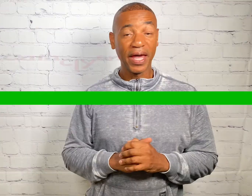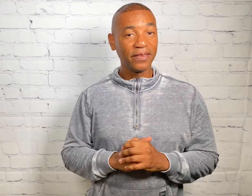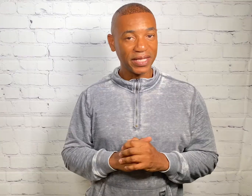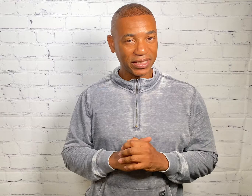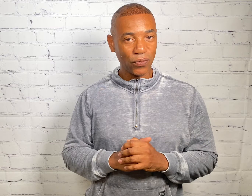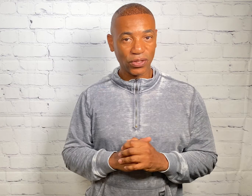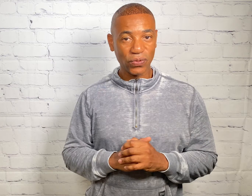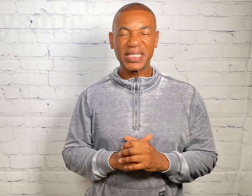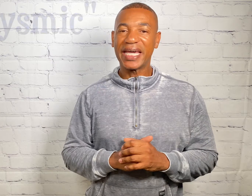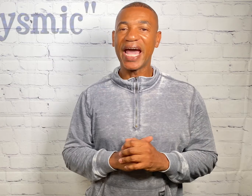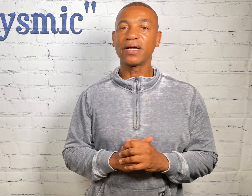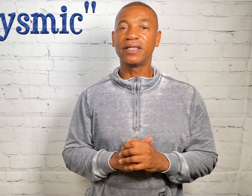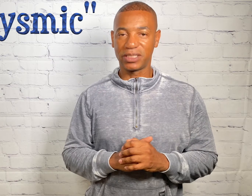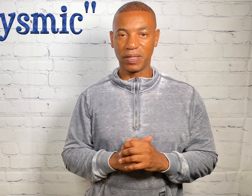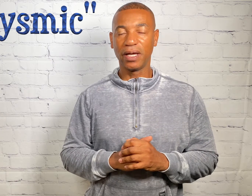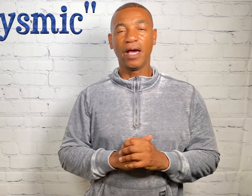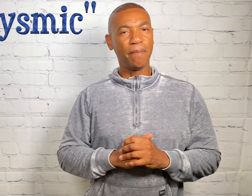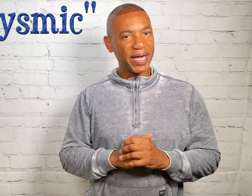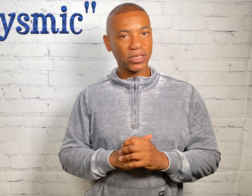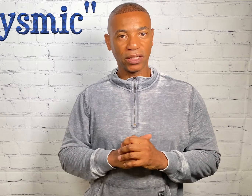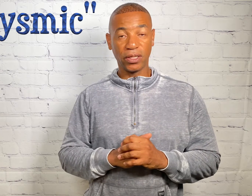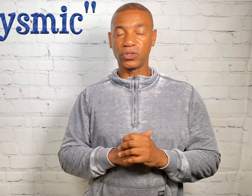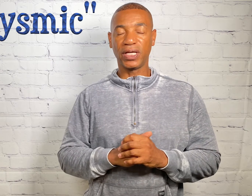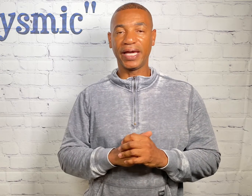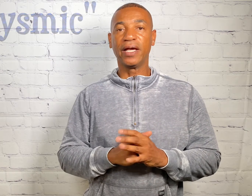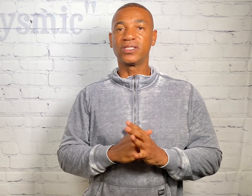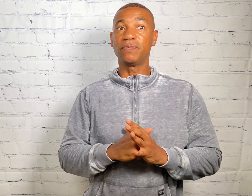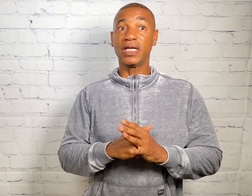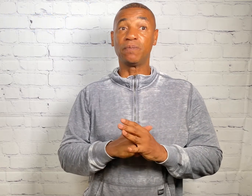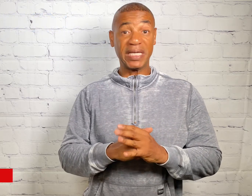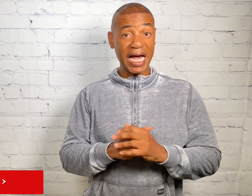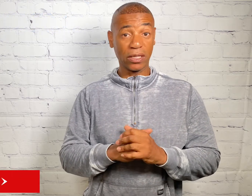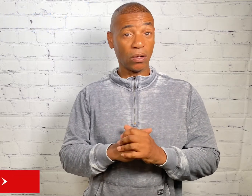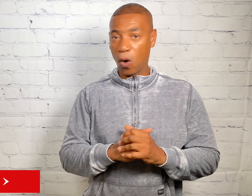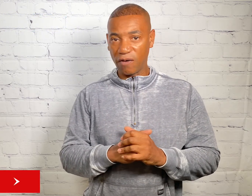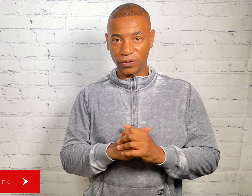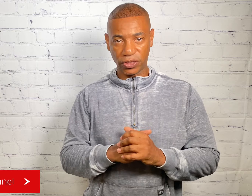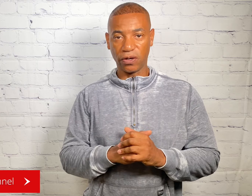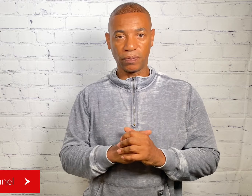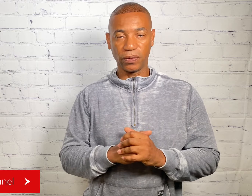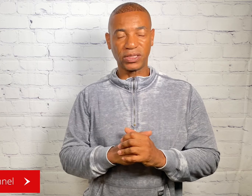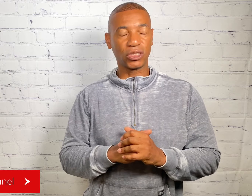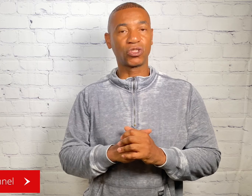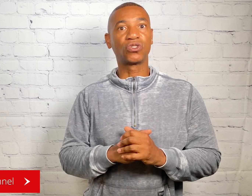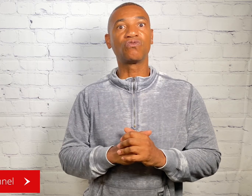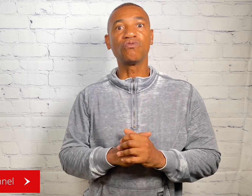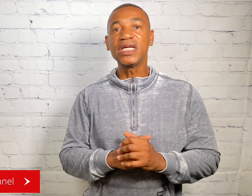The next sign we're going to do is cataclysmic, and basically you're saying something is beyond awful or terrible. It's